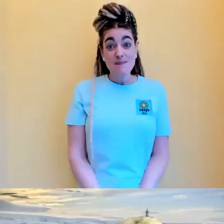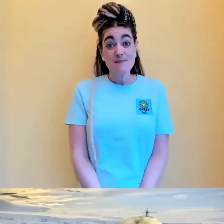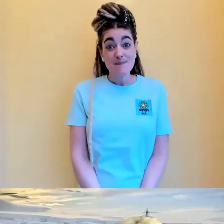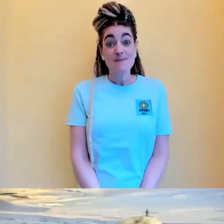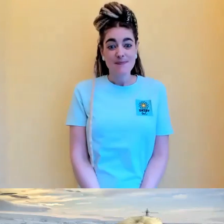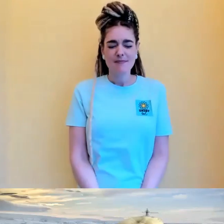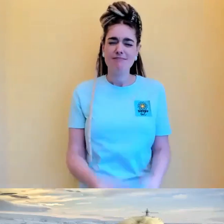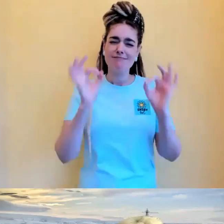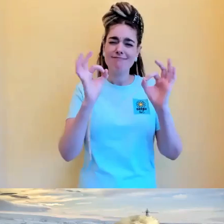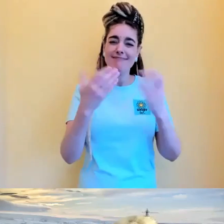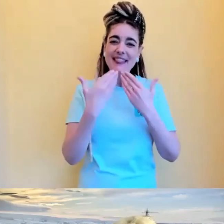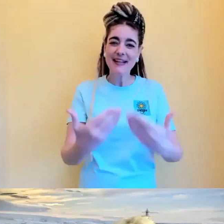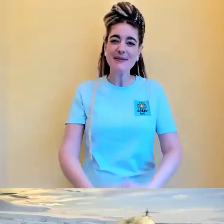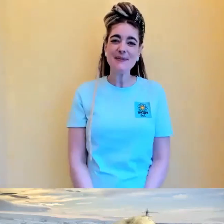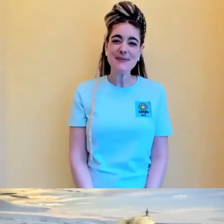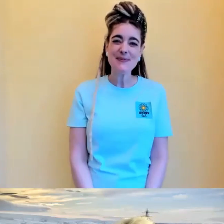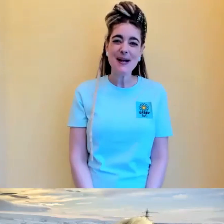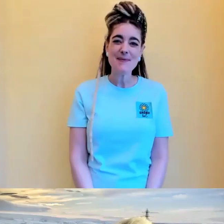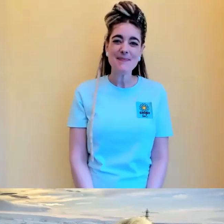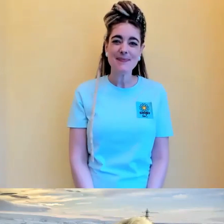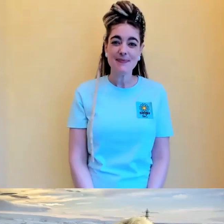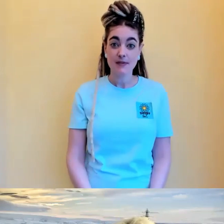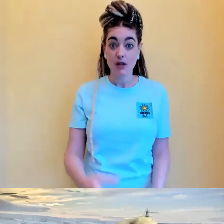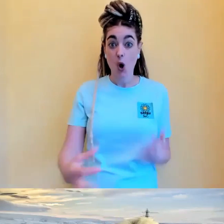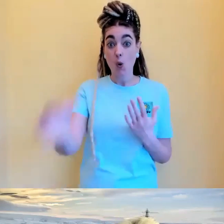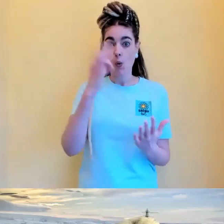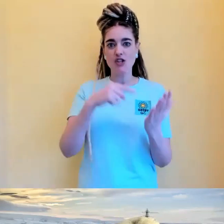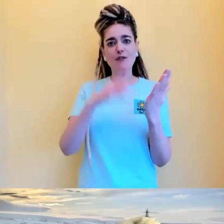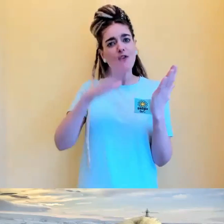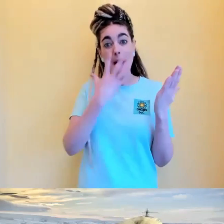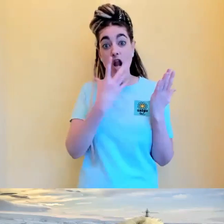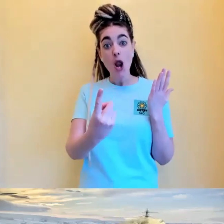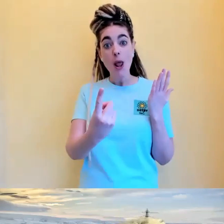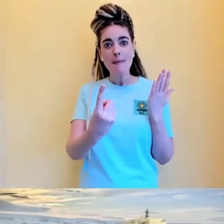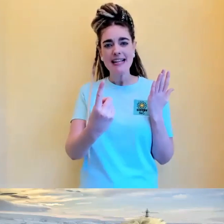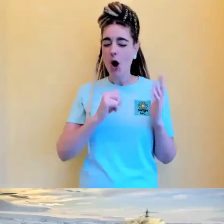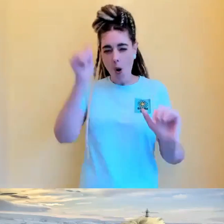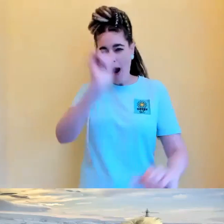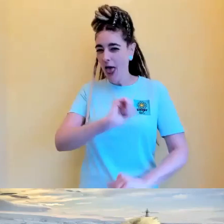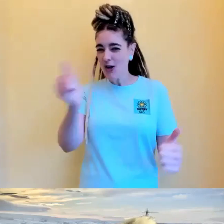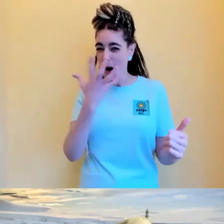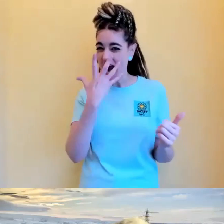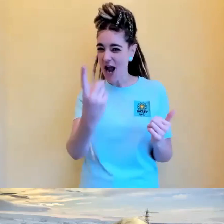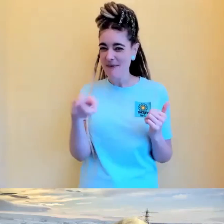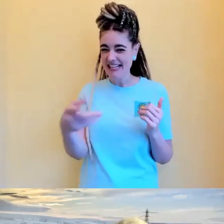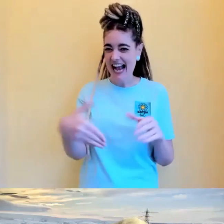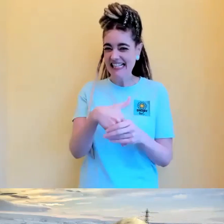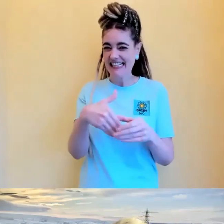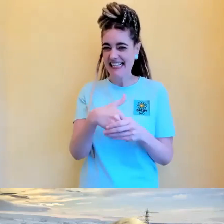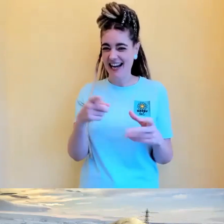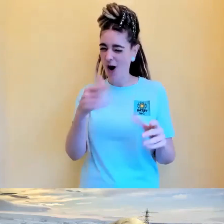Smashing, thank you. We've got a question from anonymous attendee, the well-known anonymous attendee. I do like your